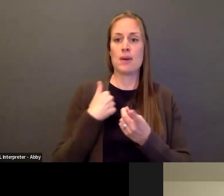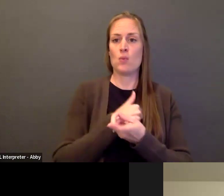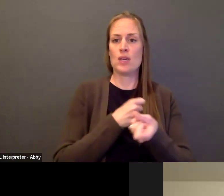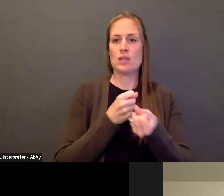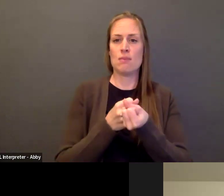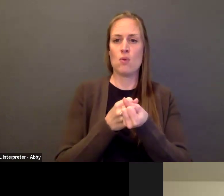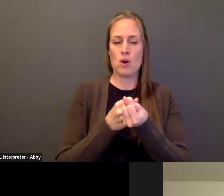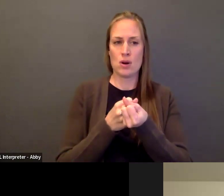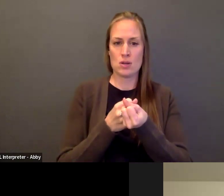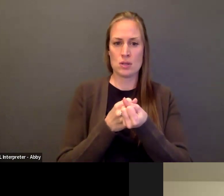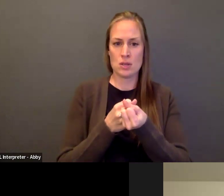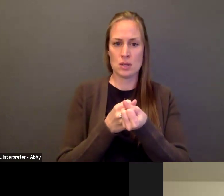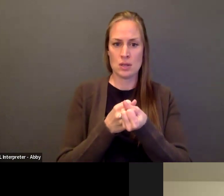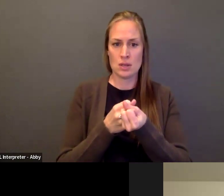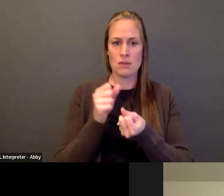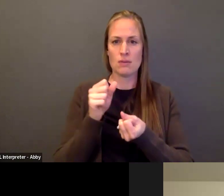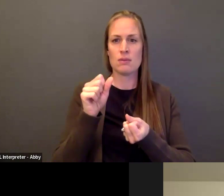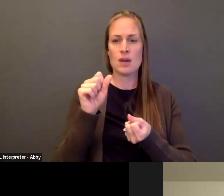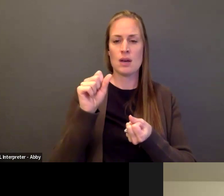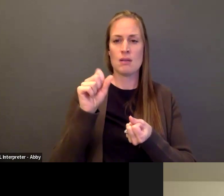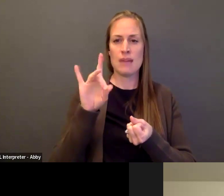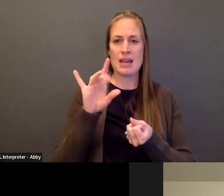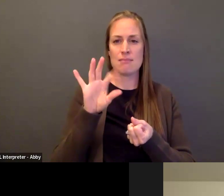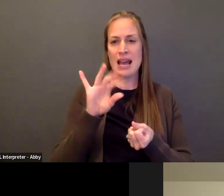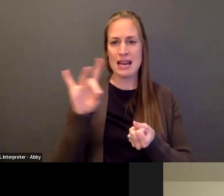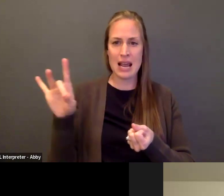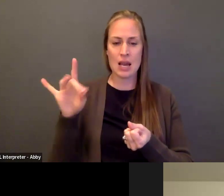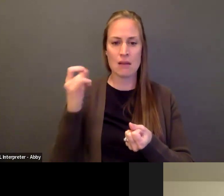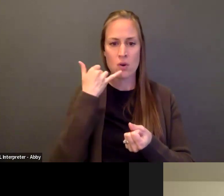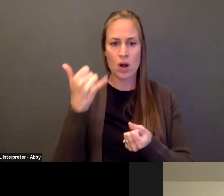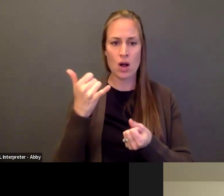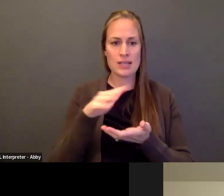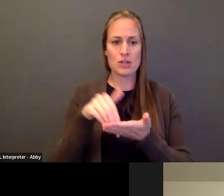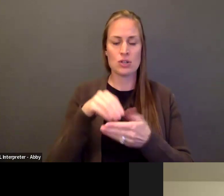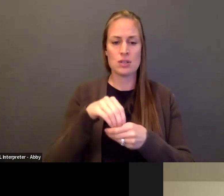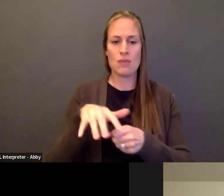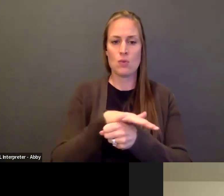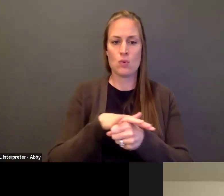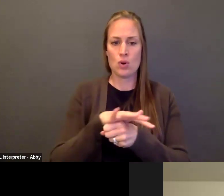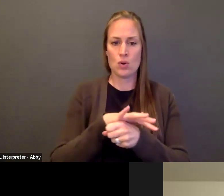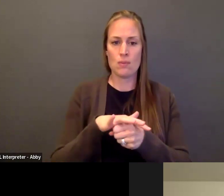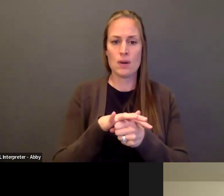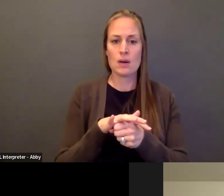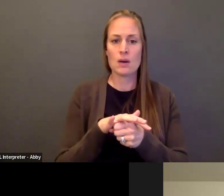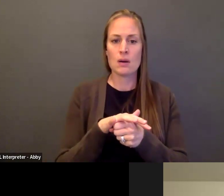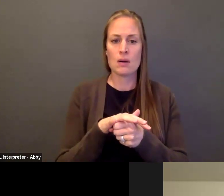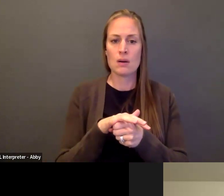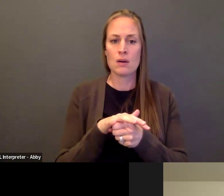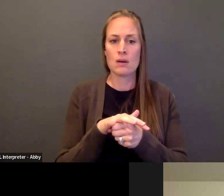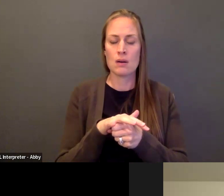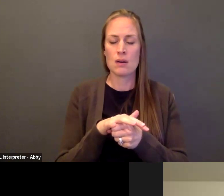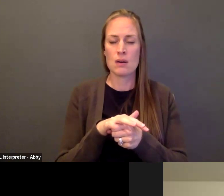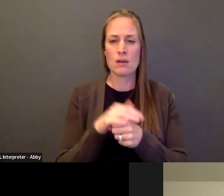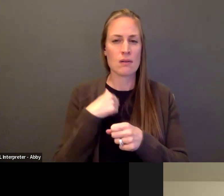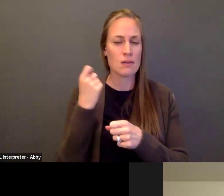the room. And I think would love to have some follow-up, especially with DDA, like the likelihood of having a 988 call